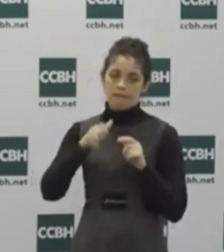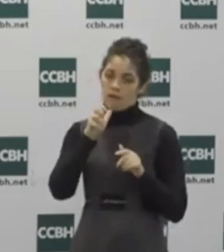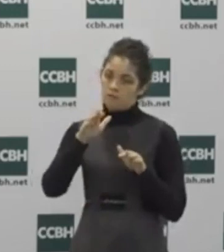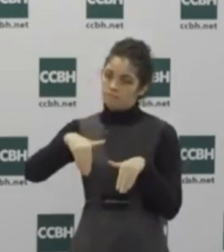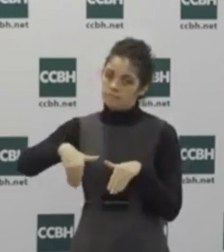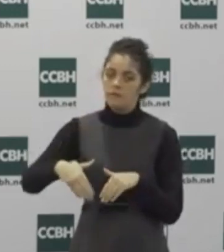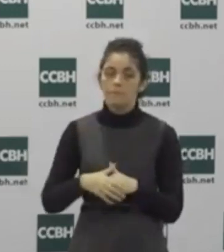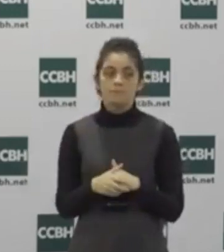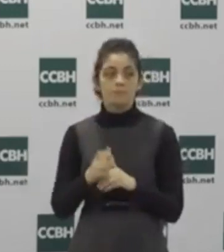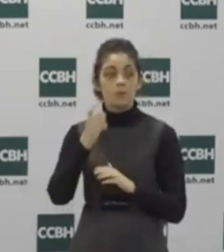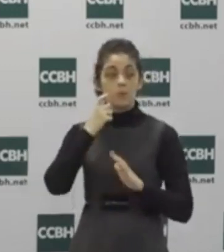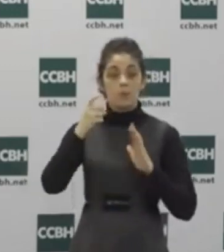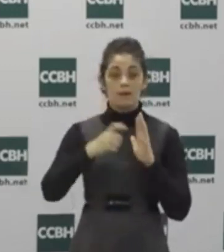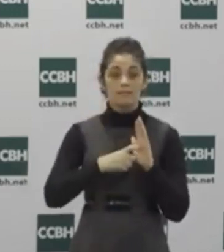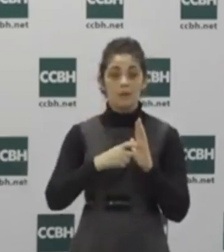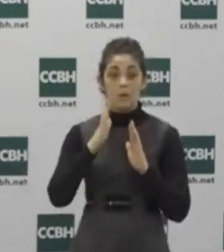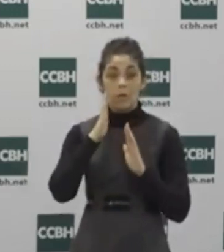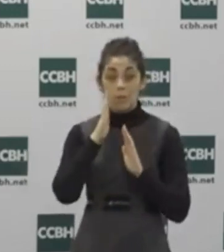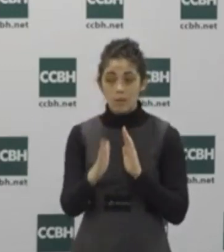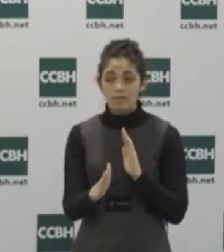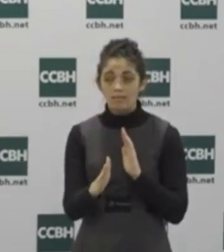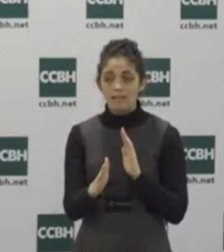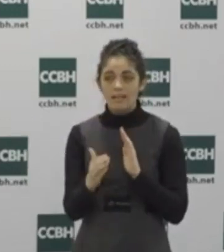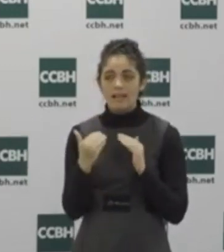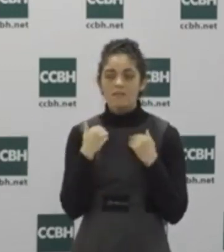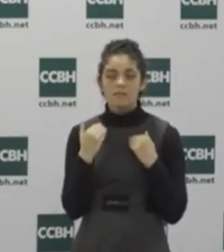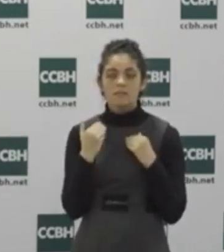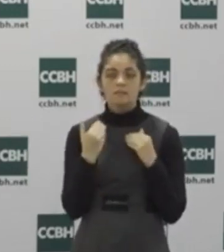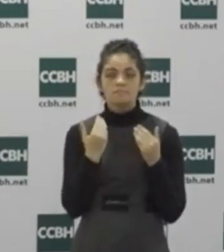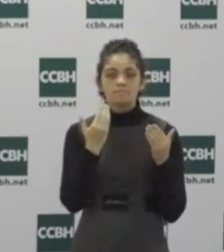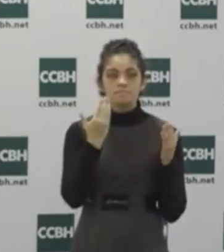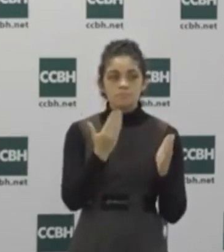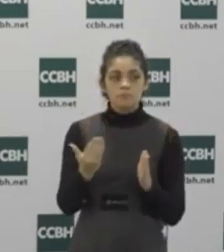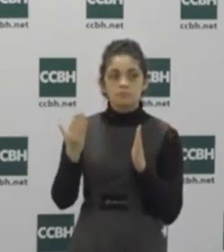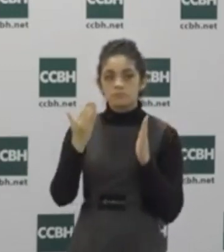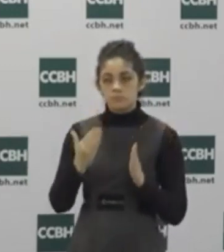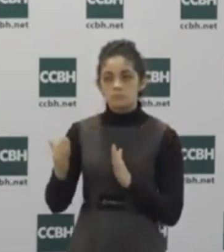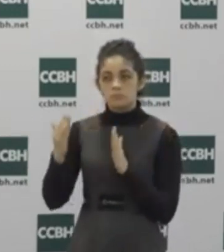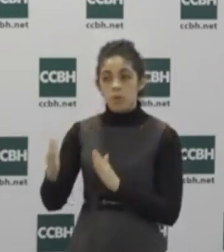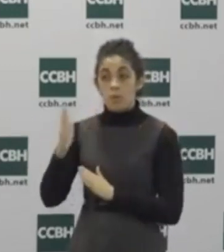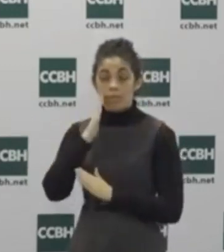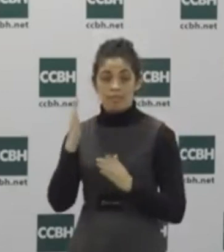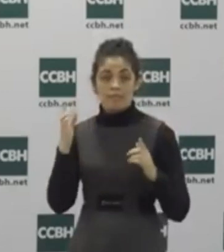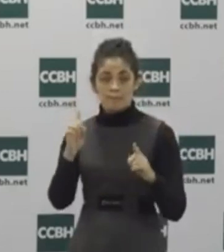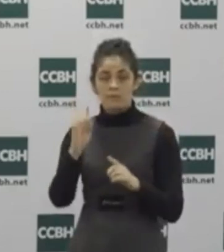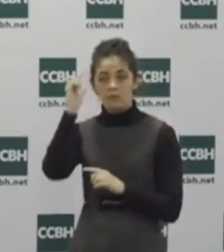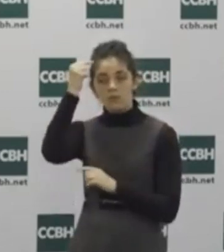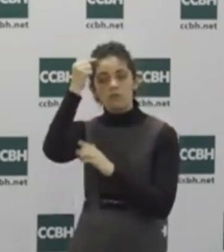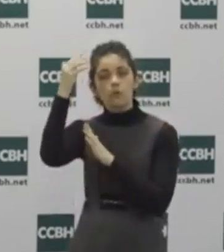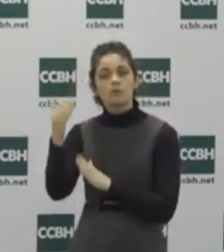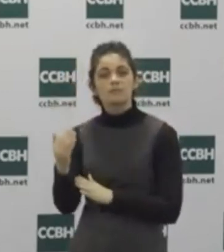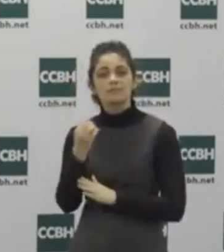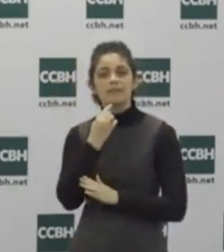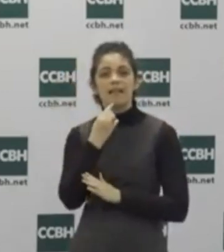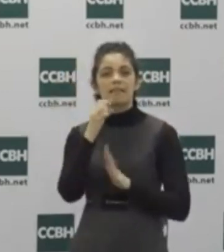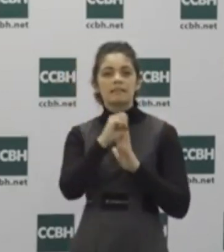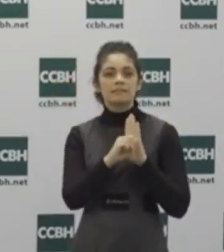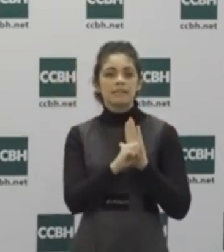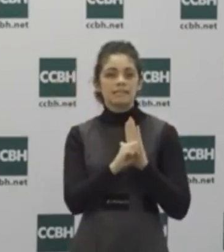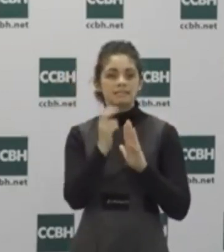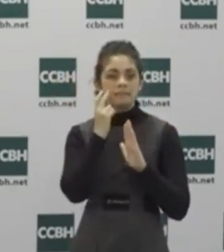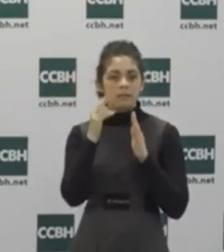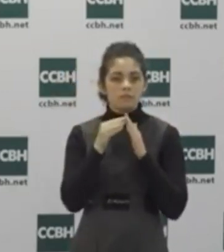I think we recognize that this is going to be a phased approach. The governor said that the state is following the